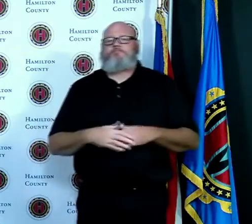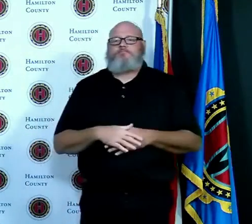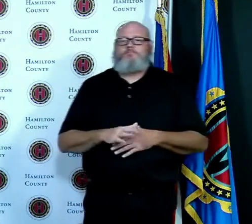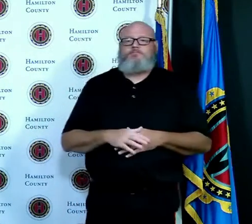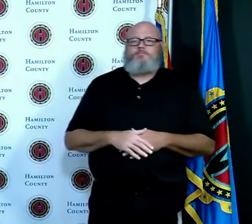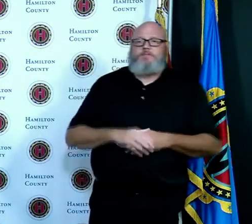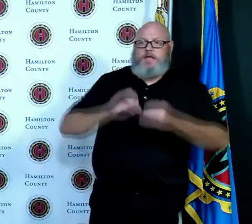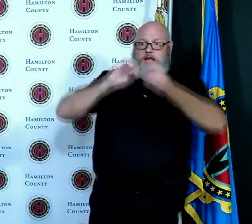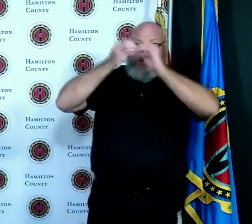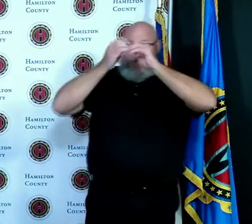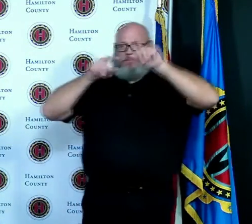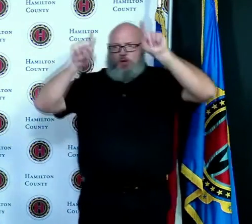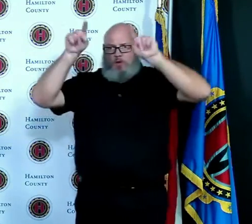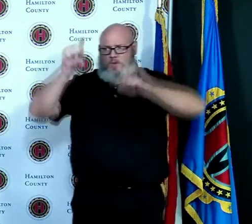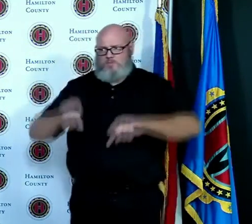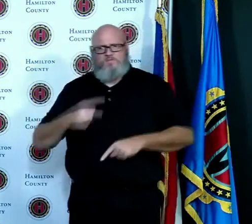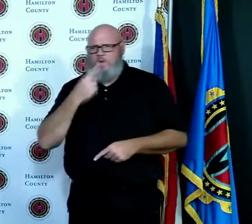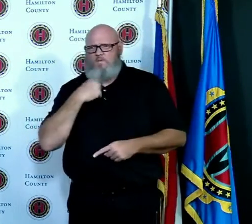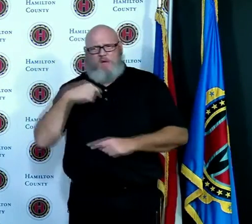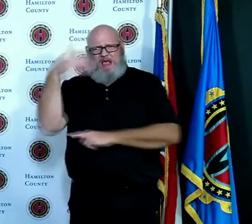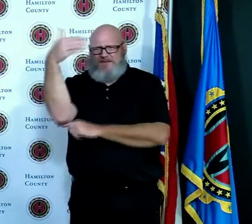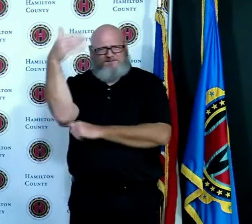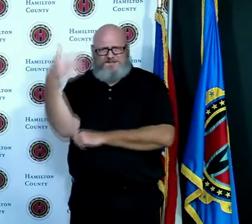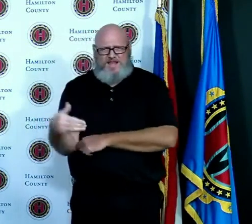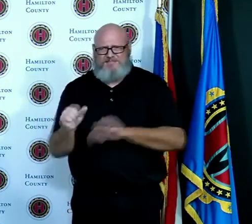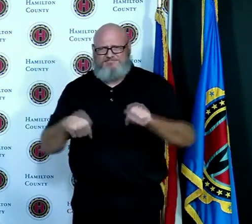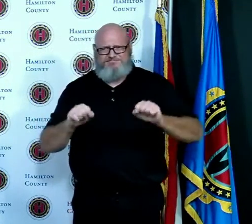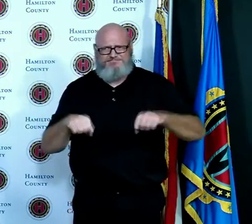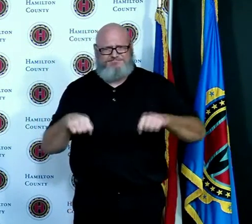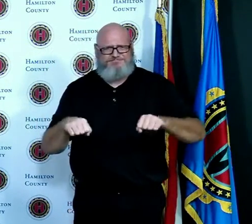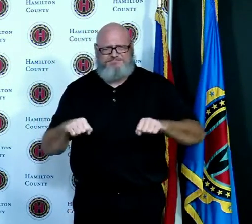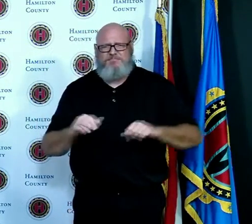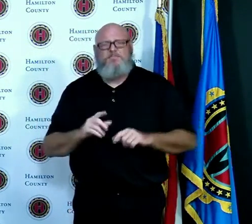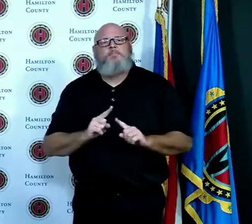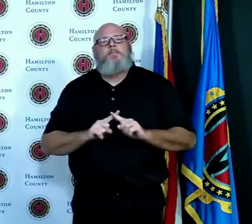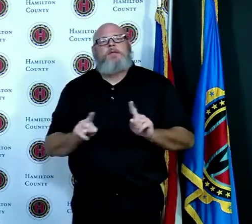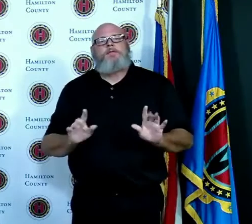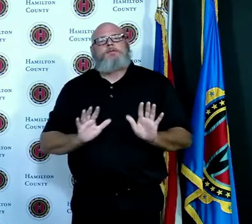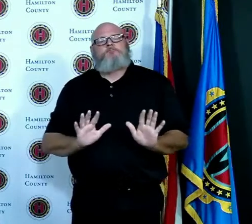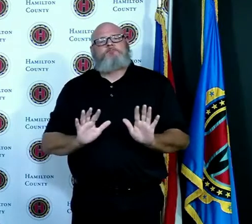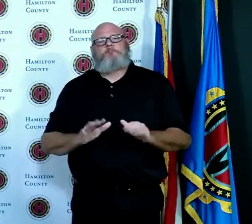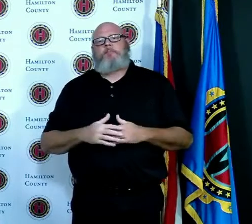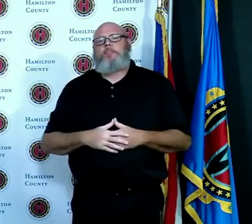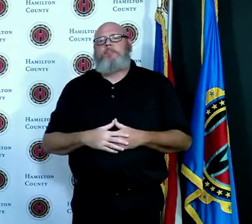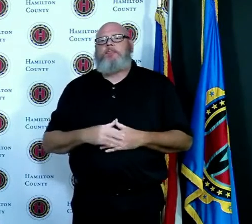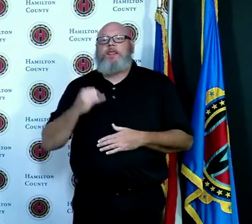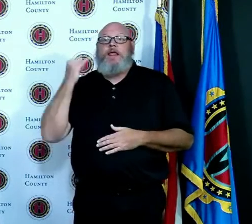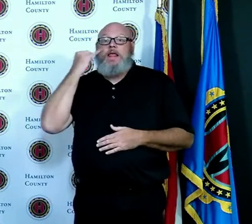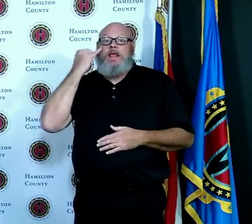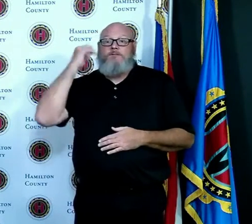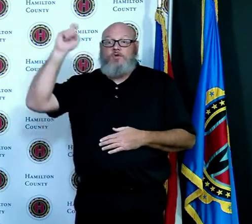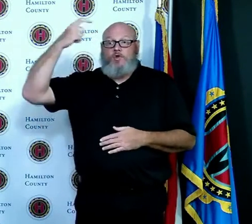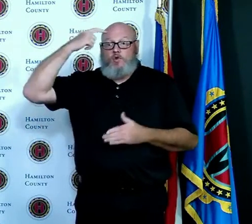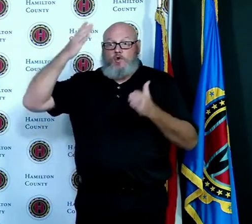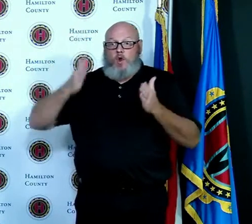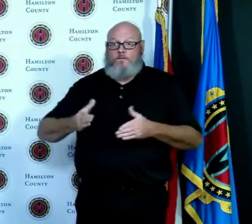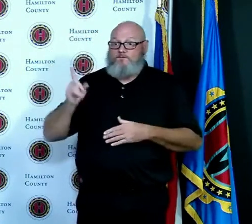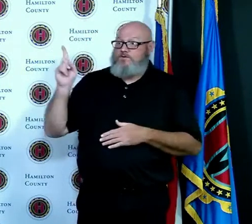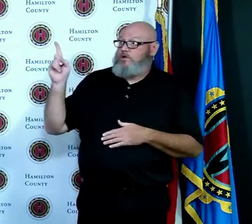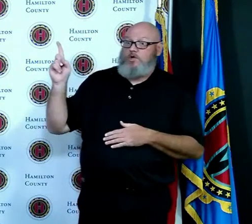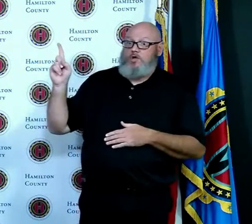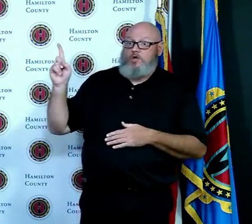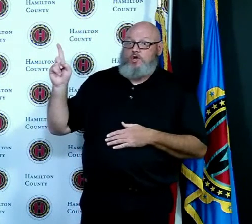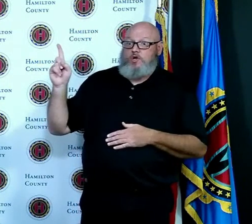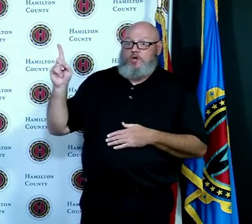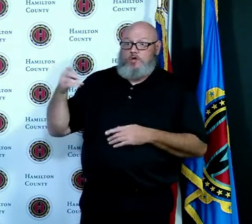now, as I just shared, if the state system kind of aligns with our metrics, at worst case, we would get on the watch list